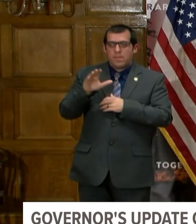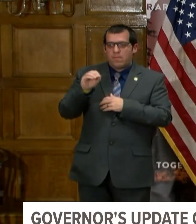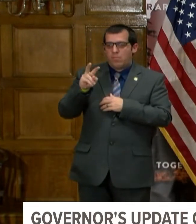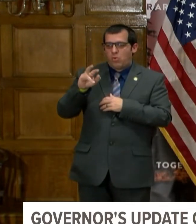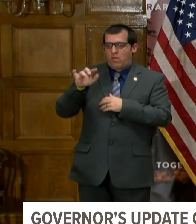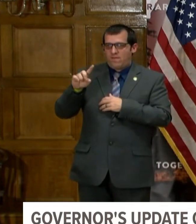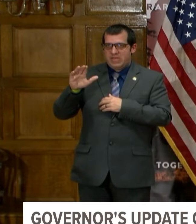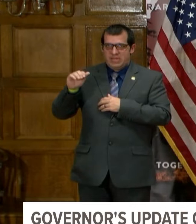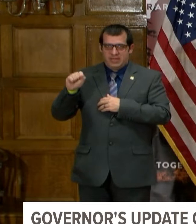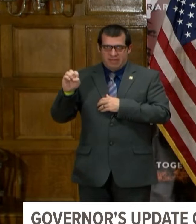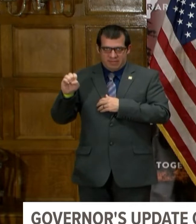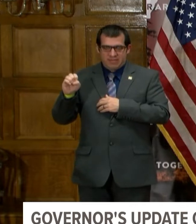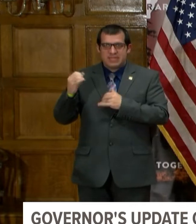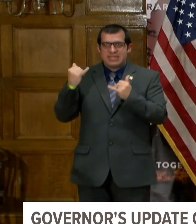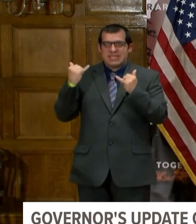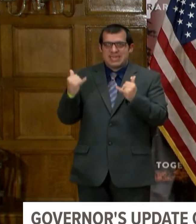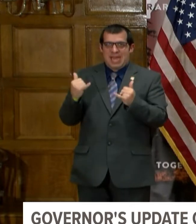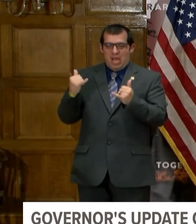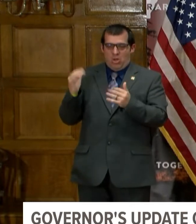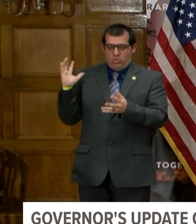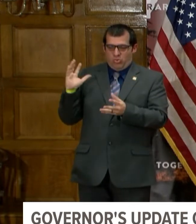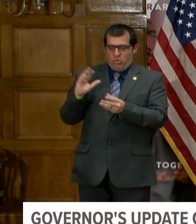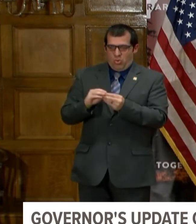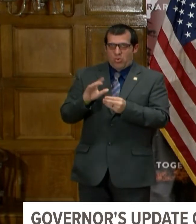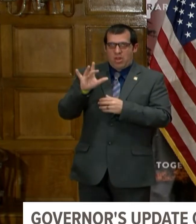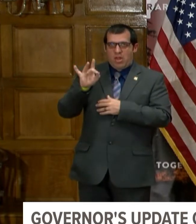COVID cases. That brings the total to